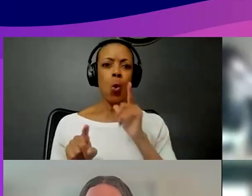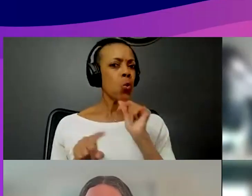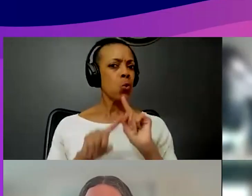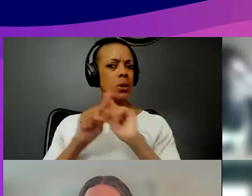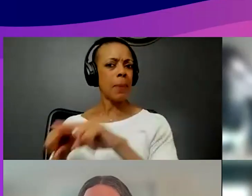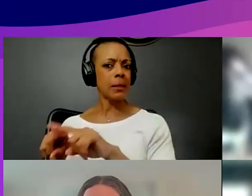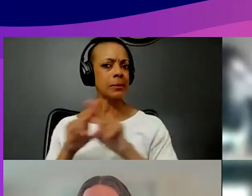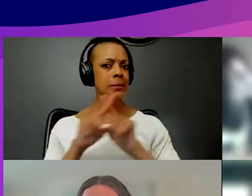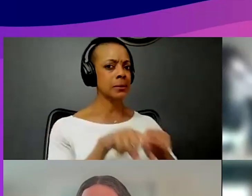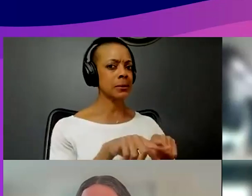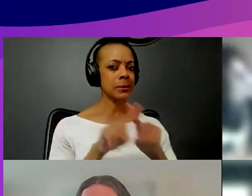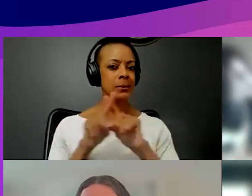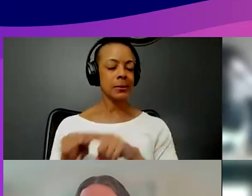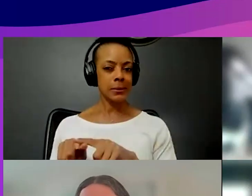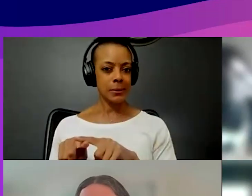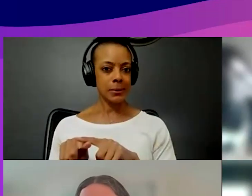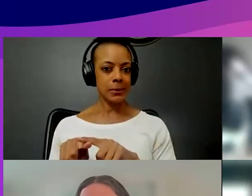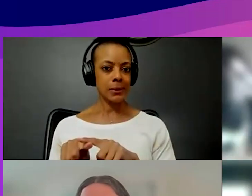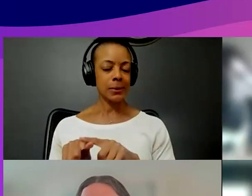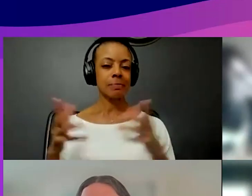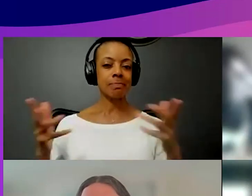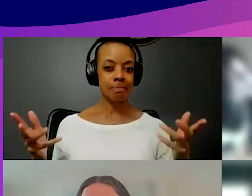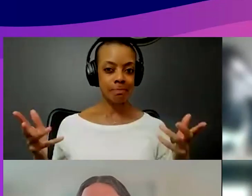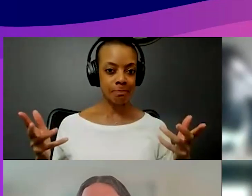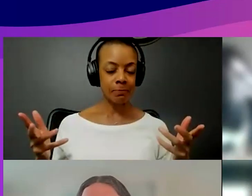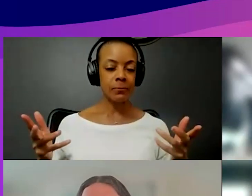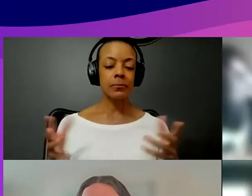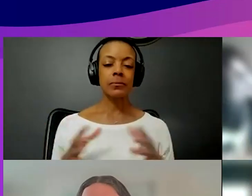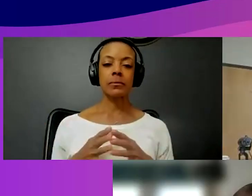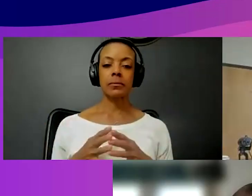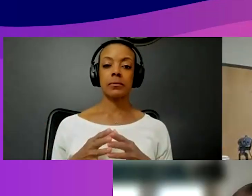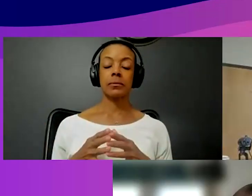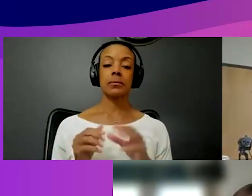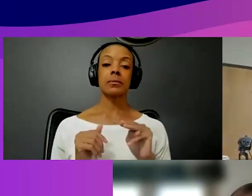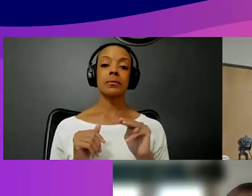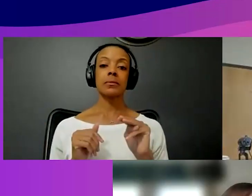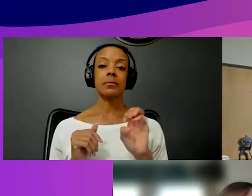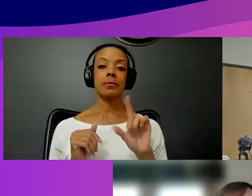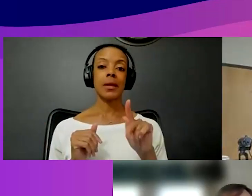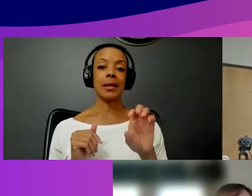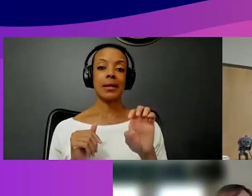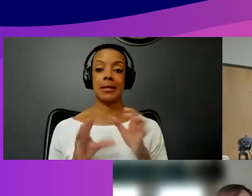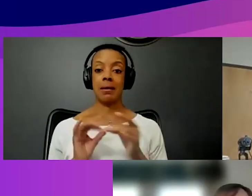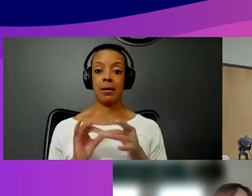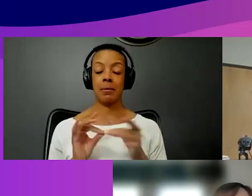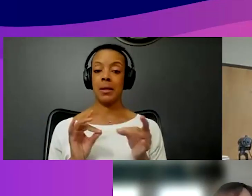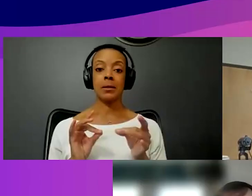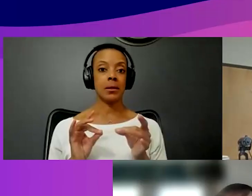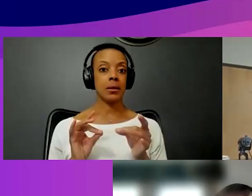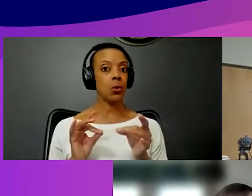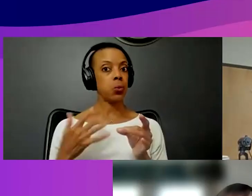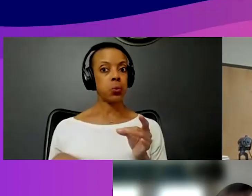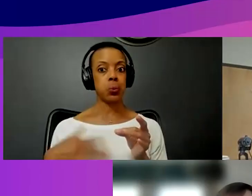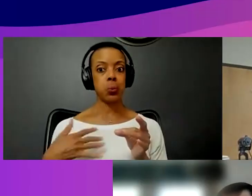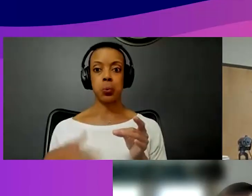that other direction, and um, similar to what Melanie was saying, it's sort of like that really fosters this environment